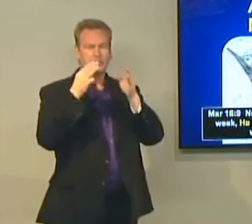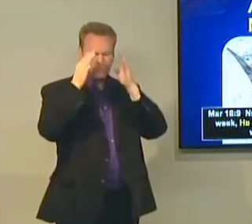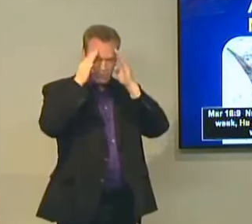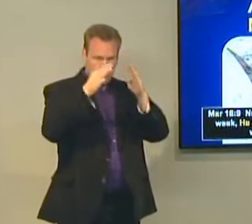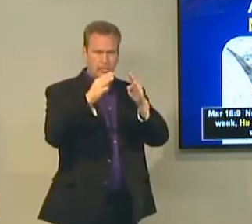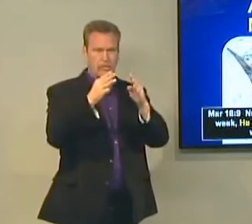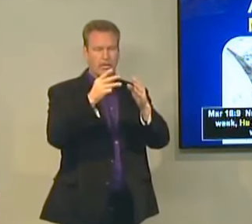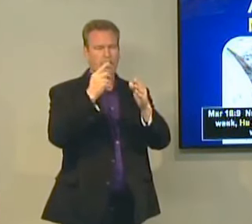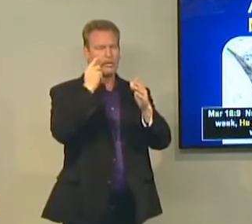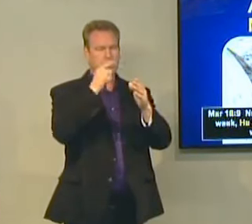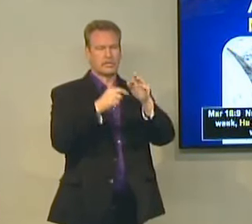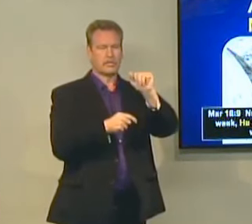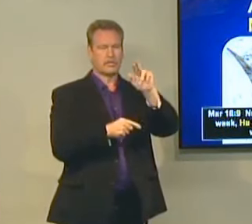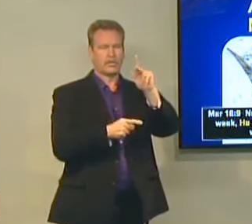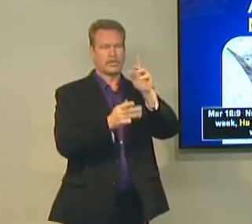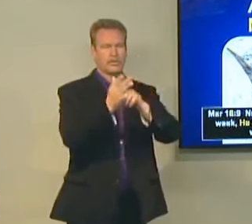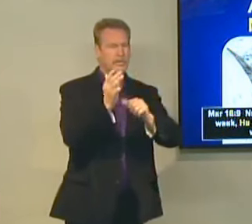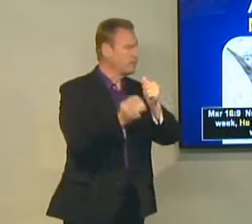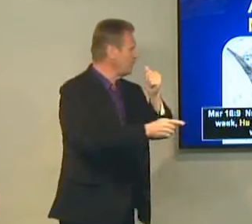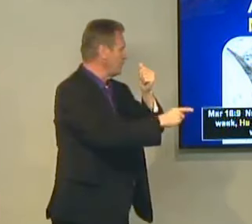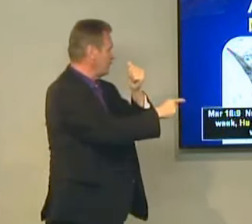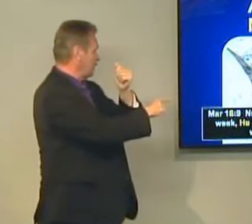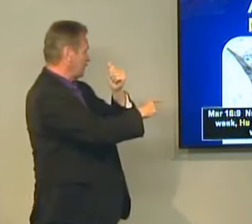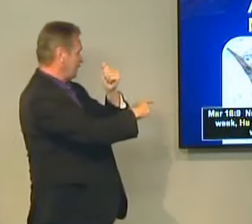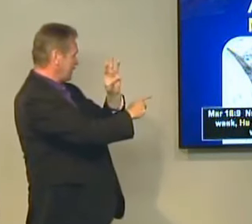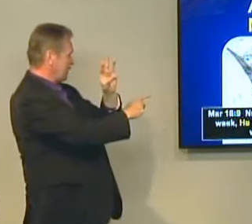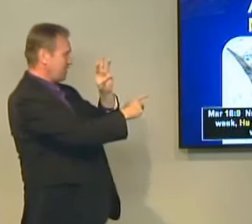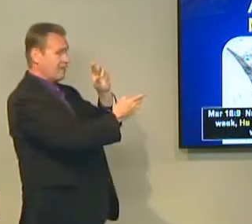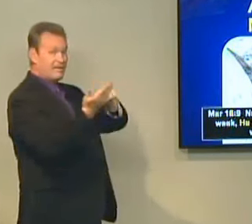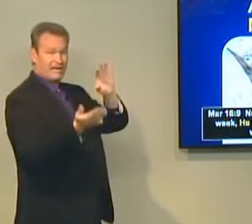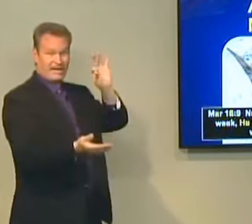on it. But I'm going to go ahead and focus on Mark. Chapter 16, 9.